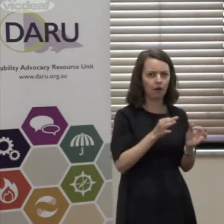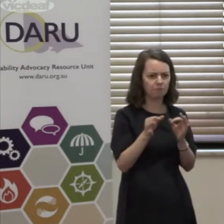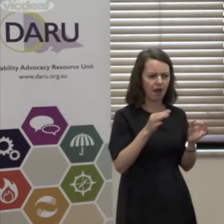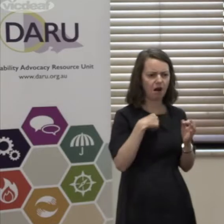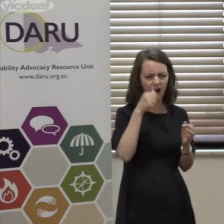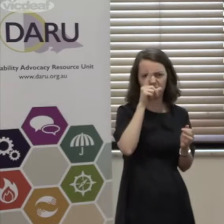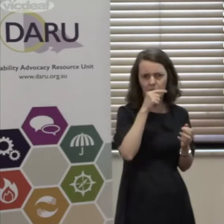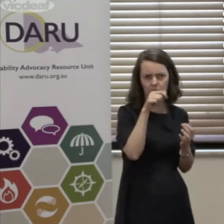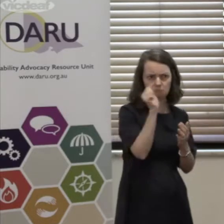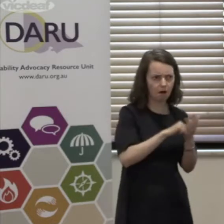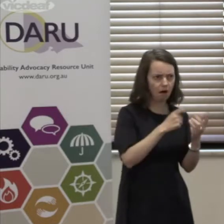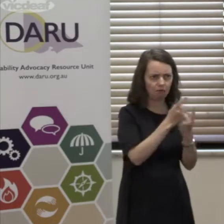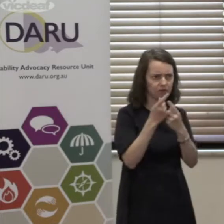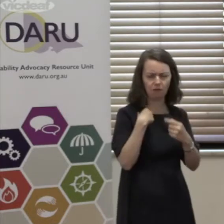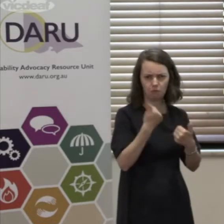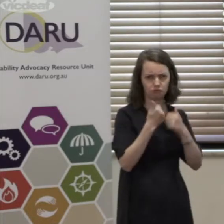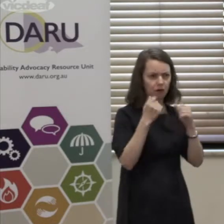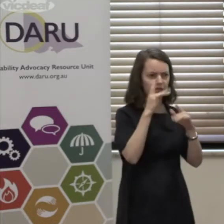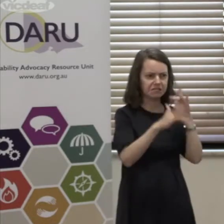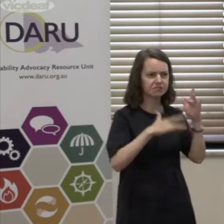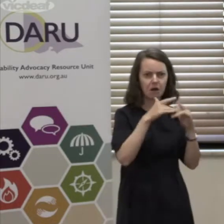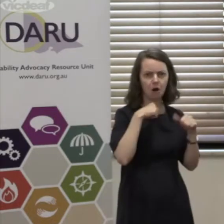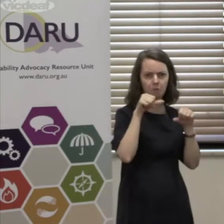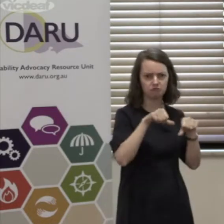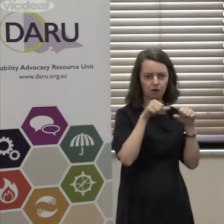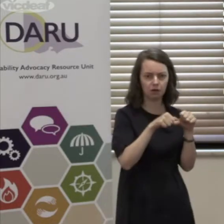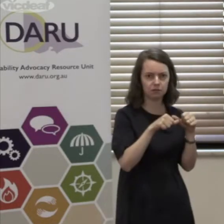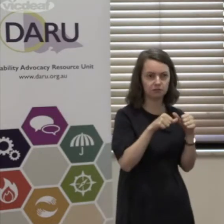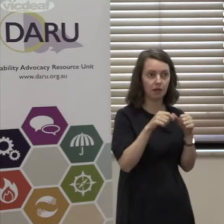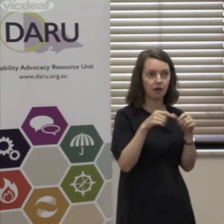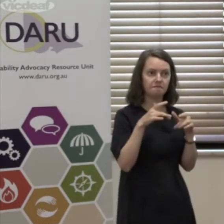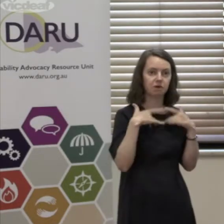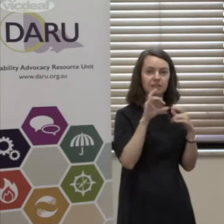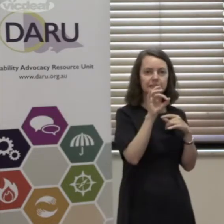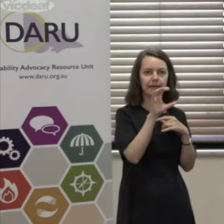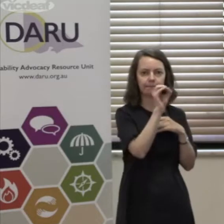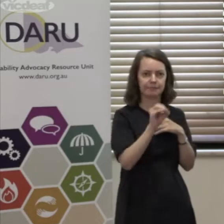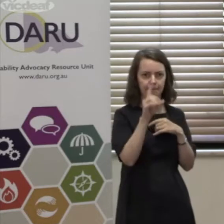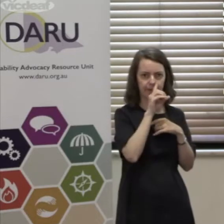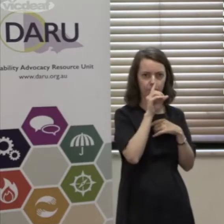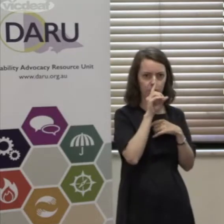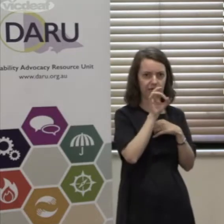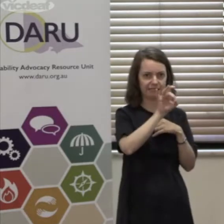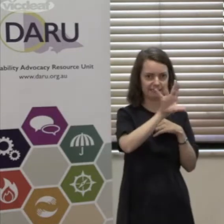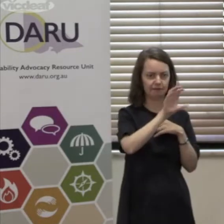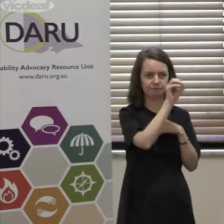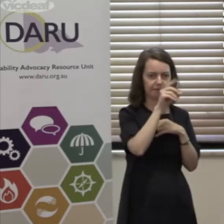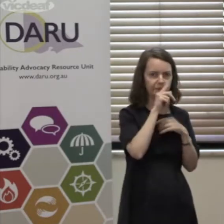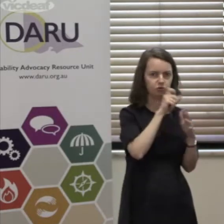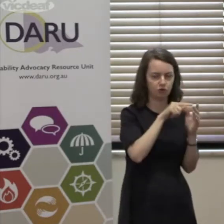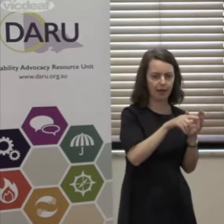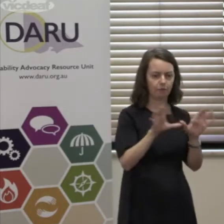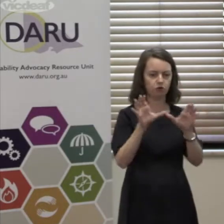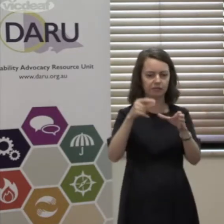pretty able to implement the plan themselves. And this is expected to be about 10% of participants. Then there is the majority, which they